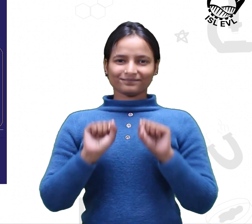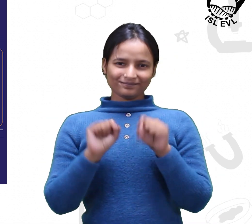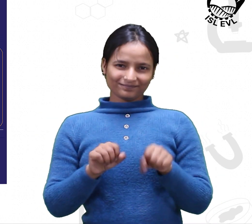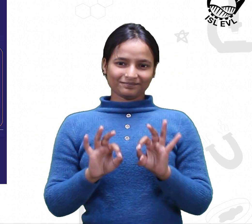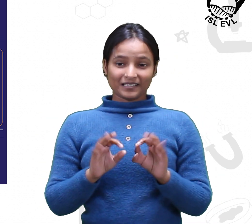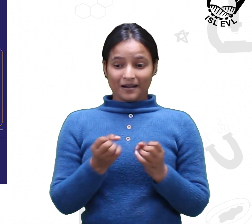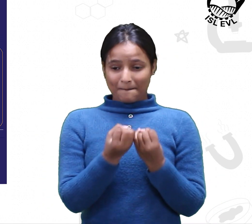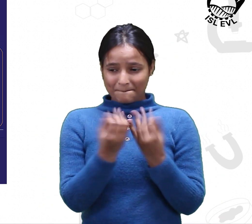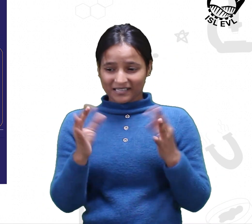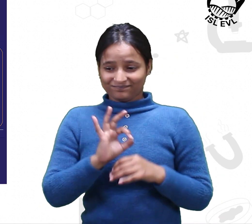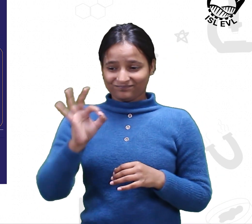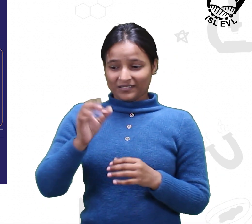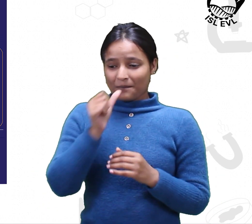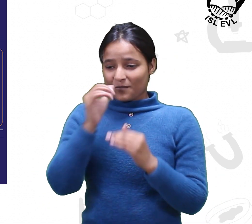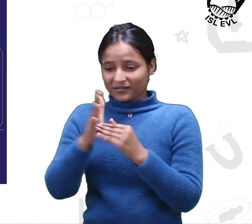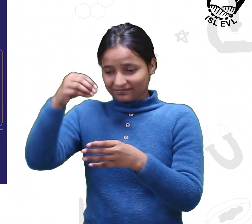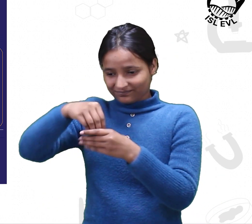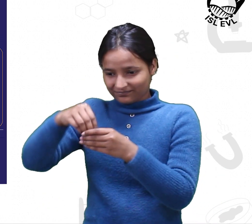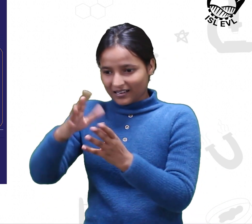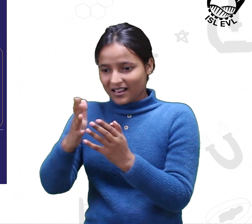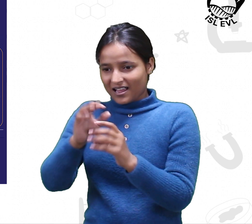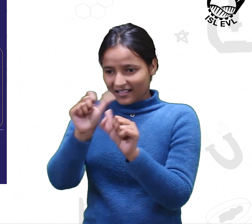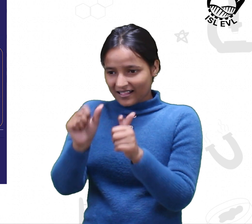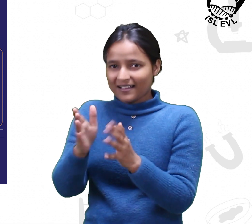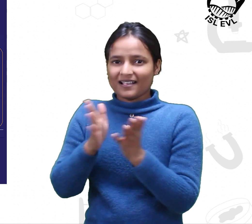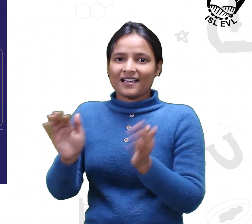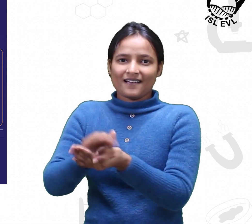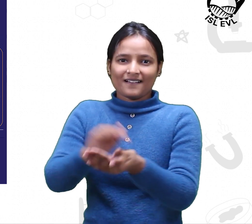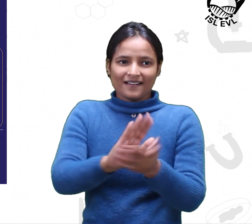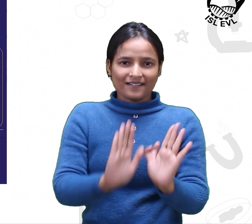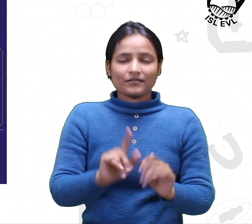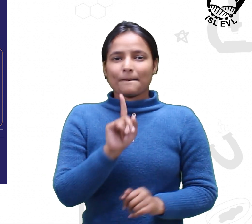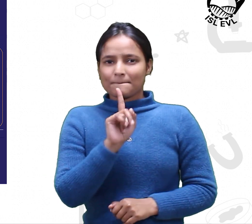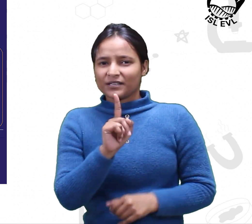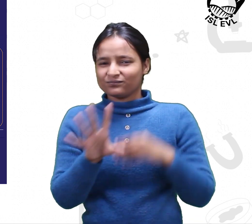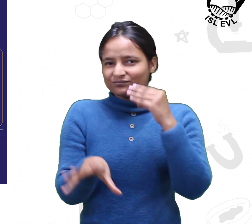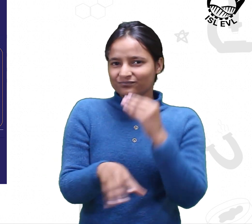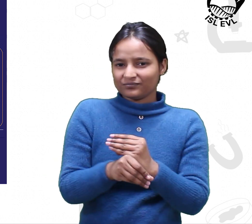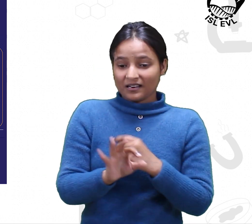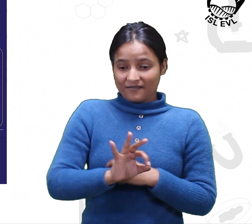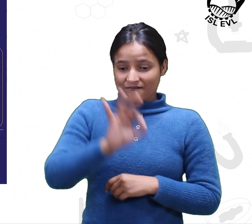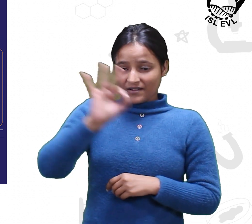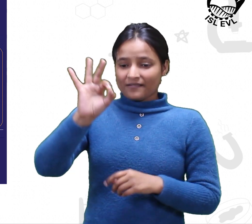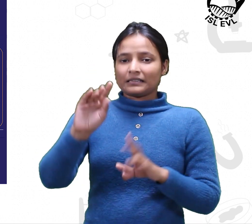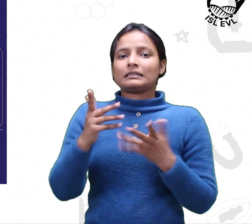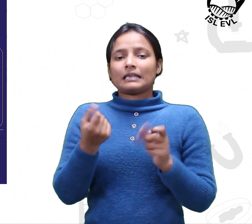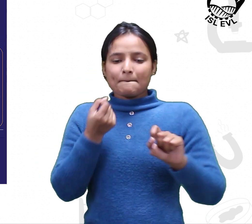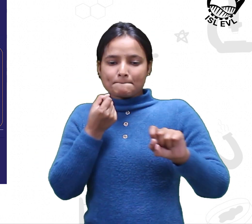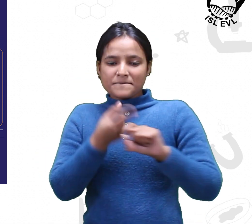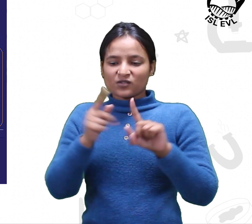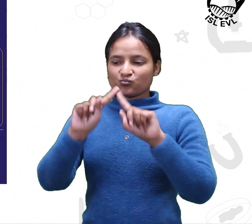Yeah, so we do have bottles full of fruit flies. We grow them in thousands. But in addition to growing fruit flies, we also